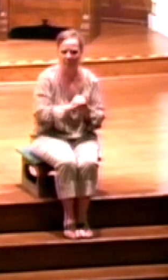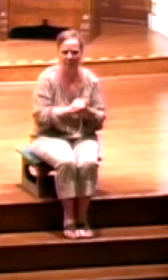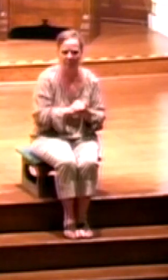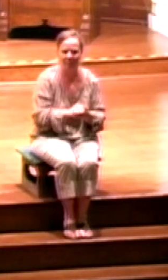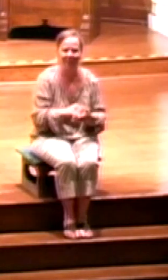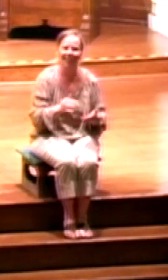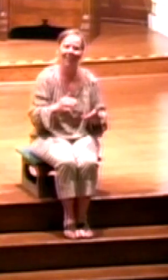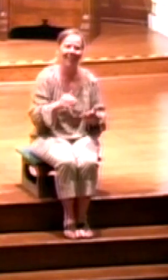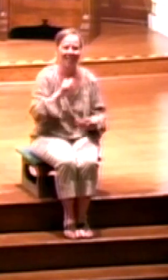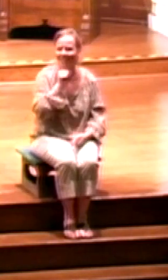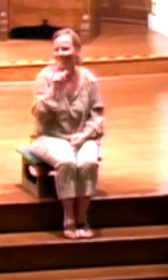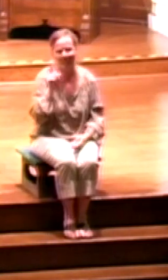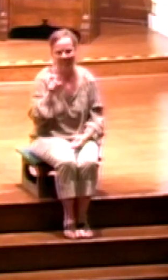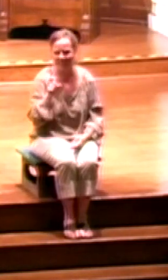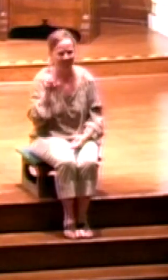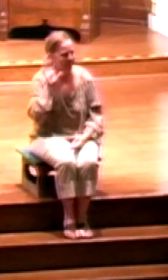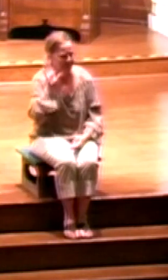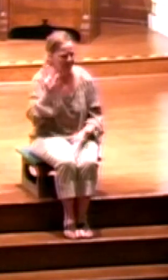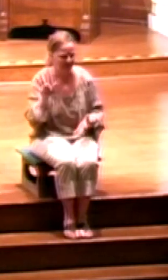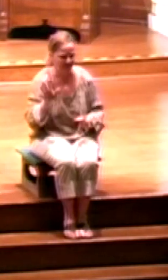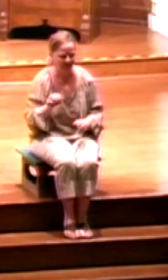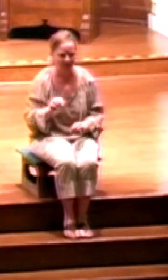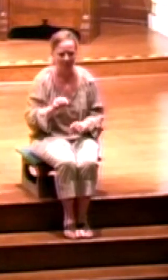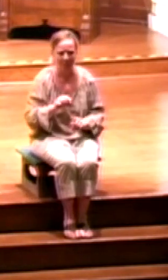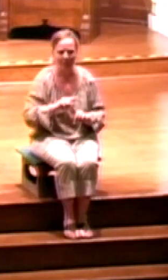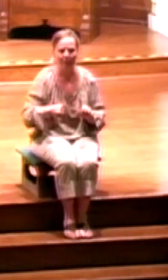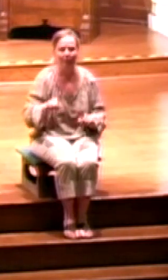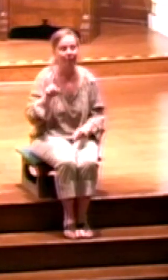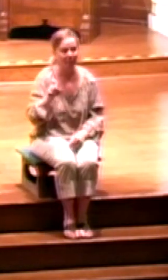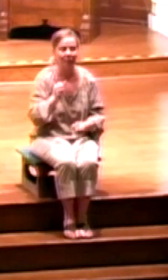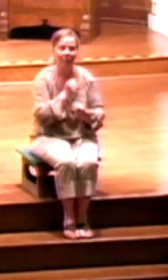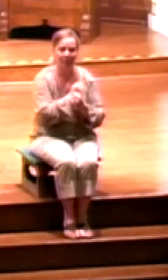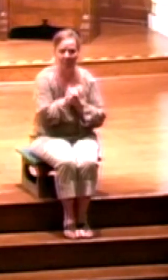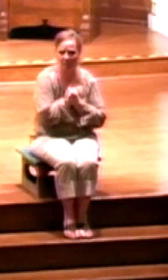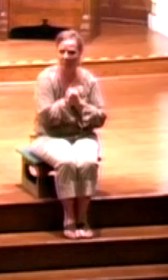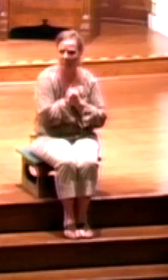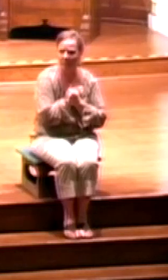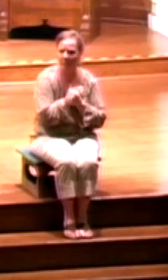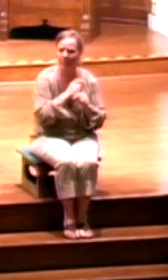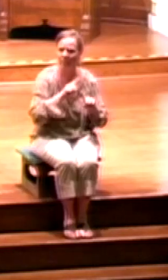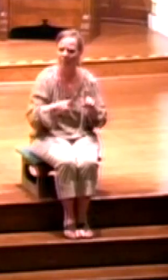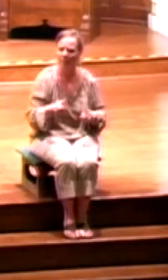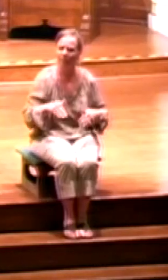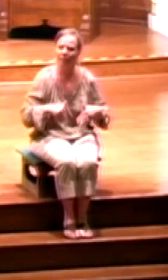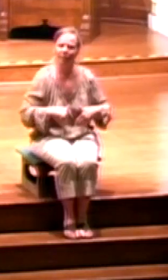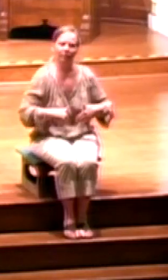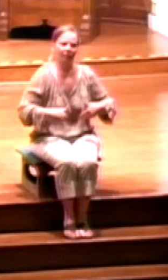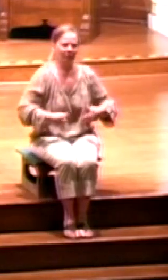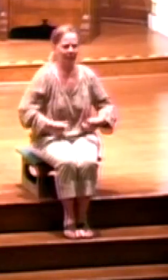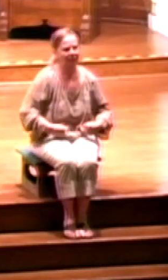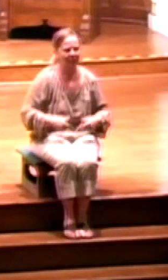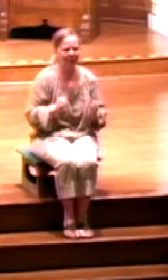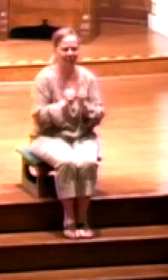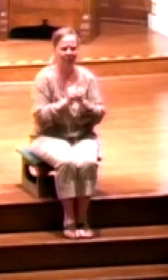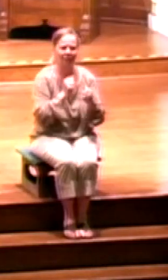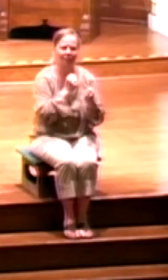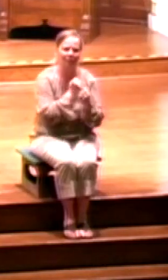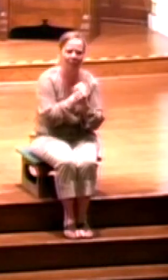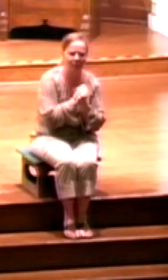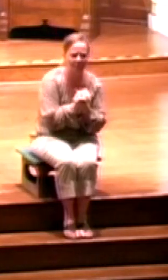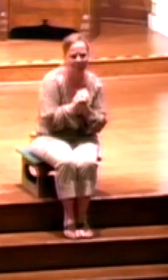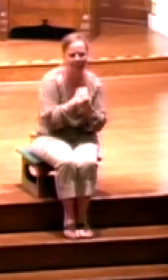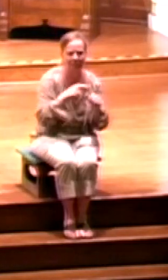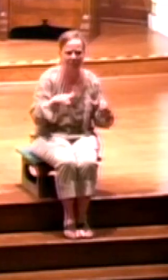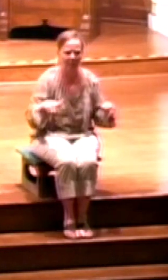need that." Actually, I think you need the love stuff. But he just got tired of this love language that he heard from